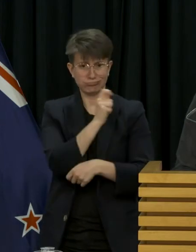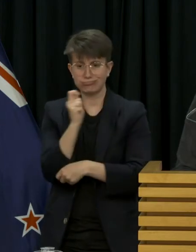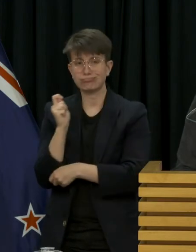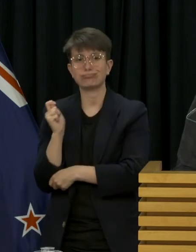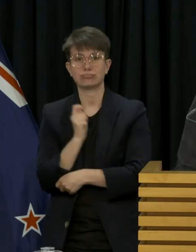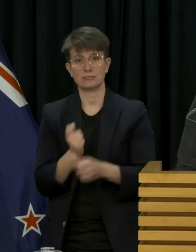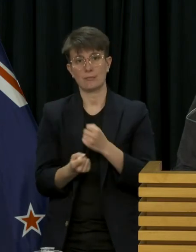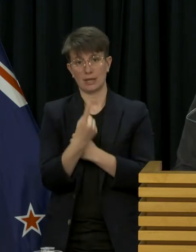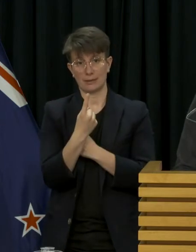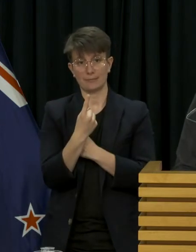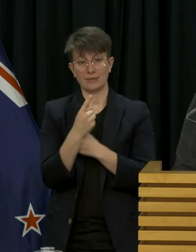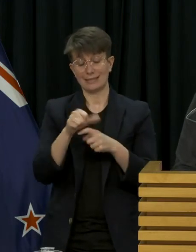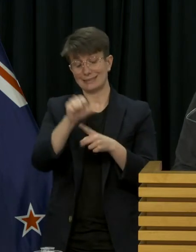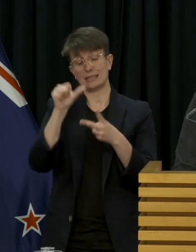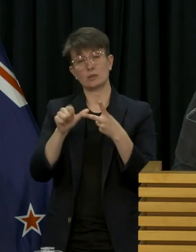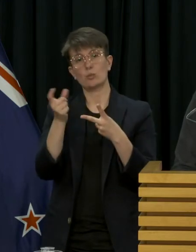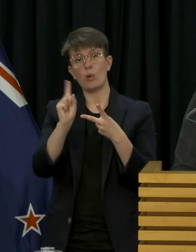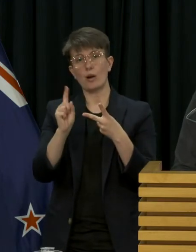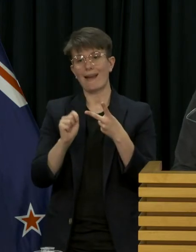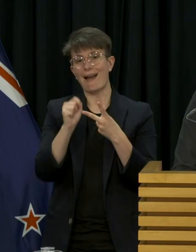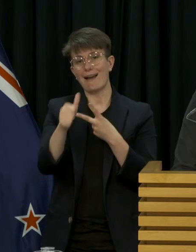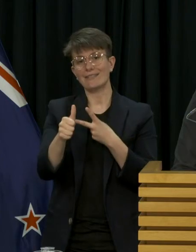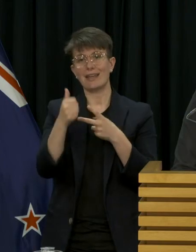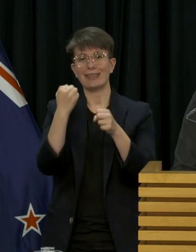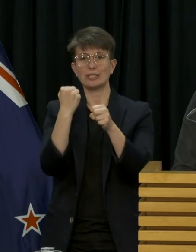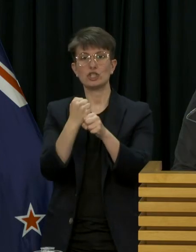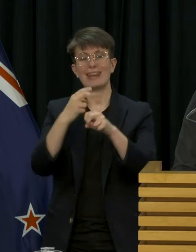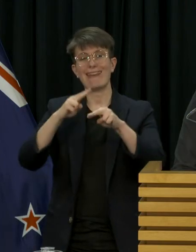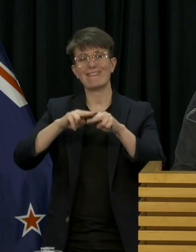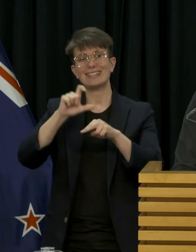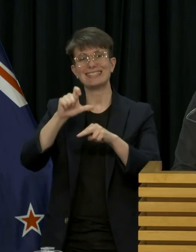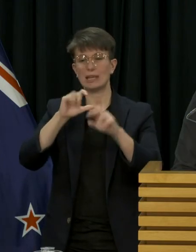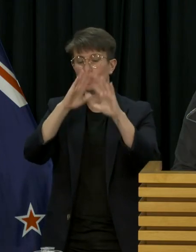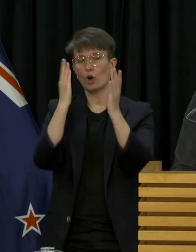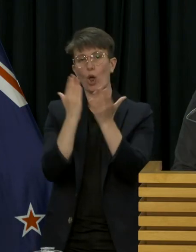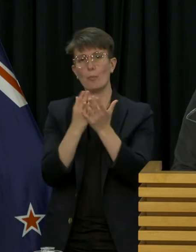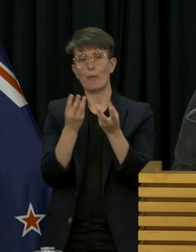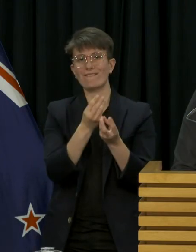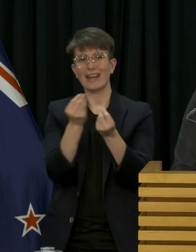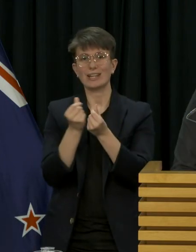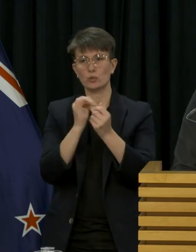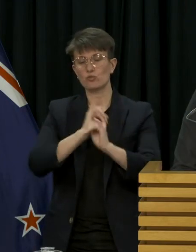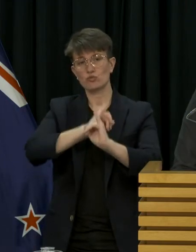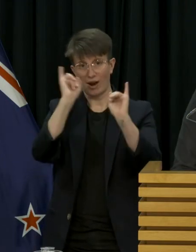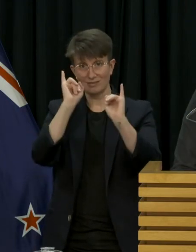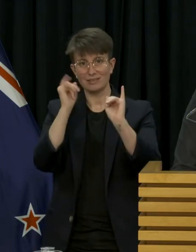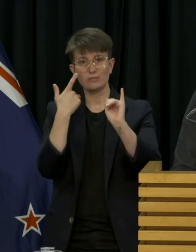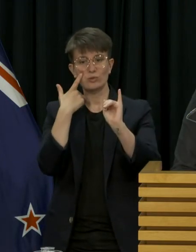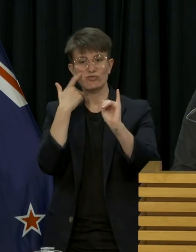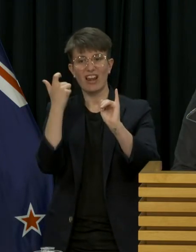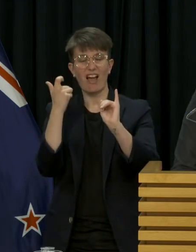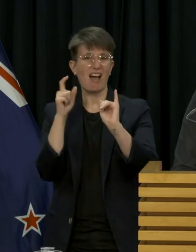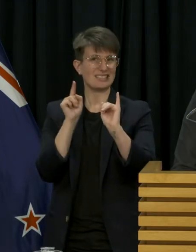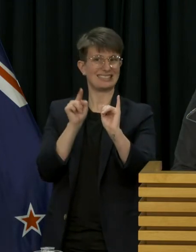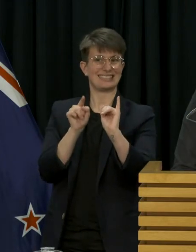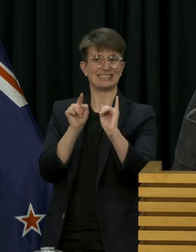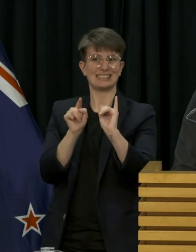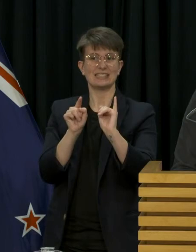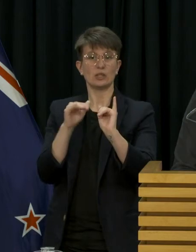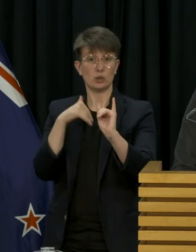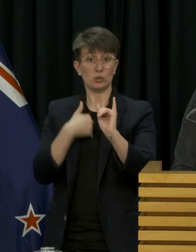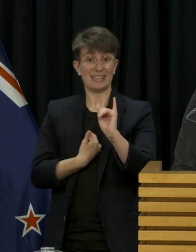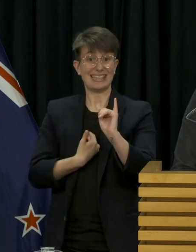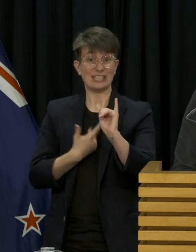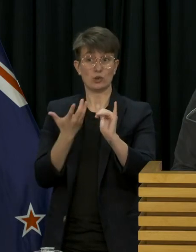the GFC, we learnt that right at the time when you need there to be growth in your residential housing market, both as a form of stimulus but to ensure